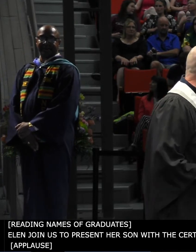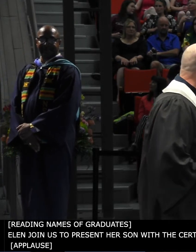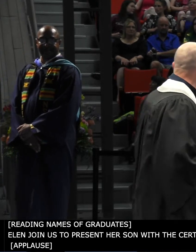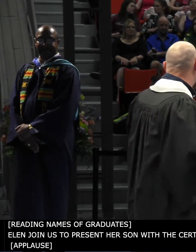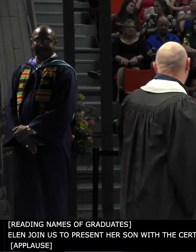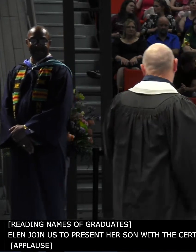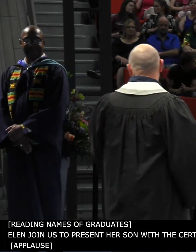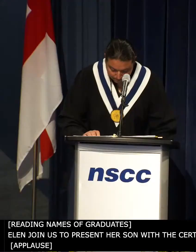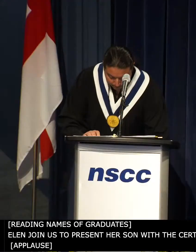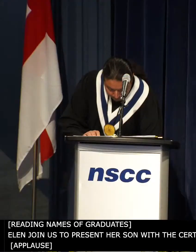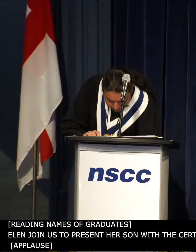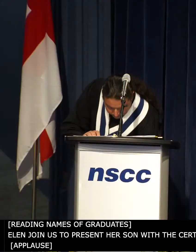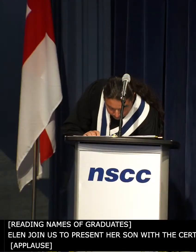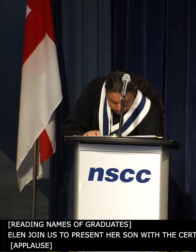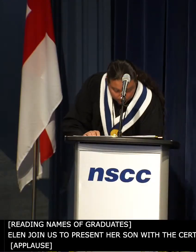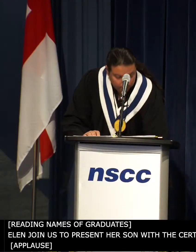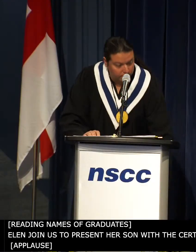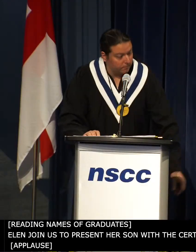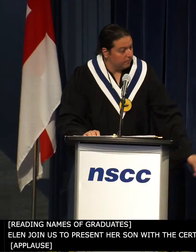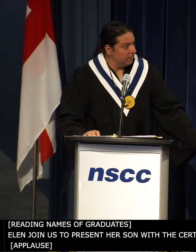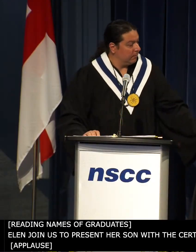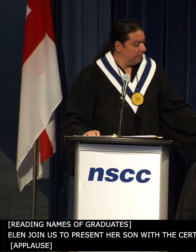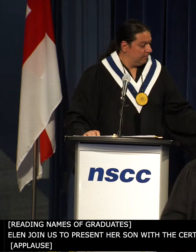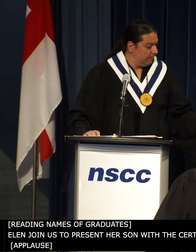Colin Rothwell.